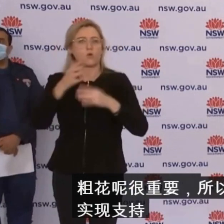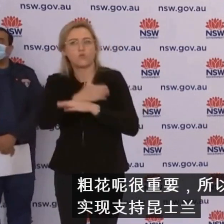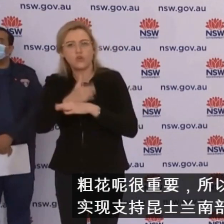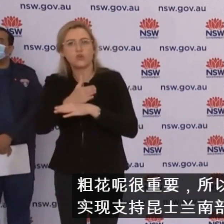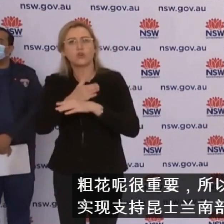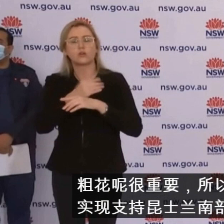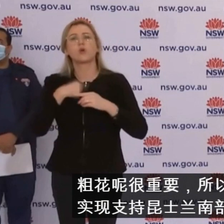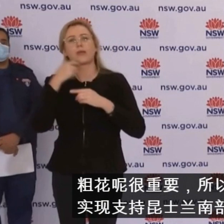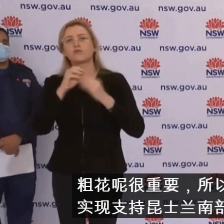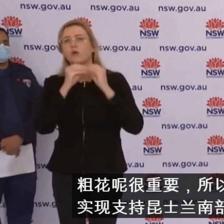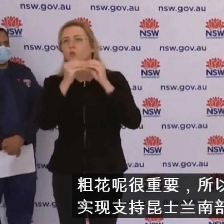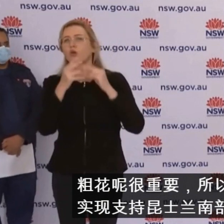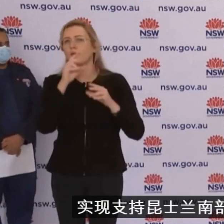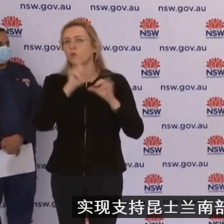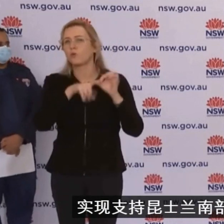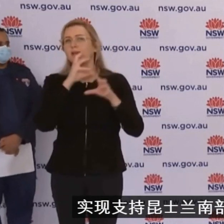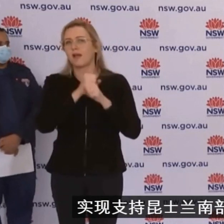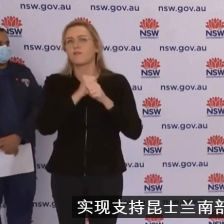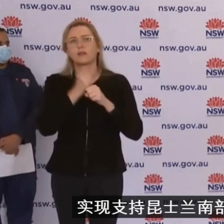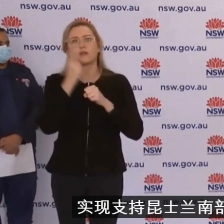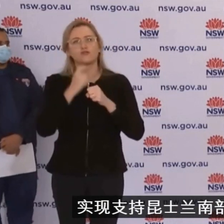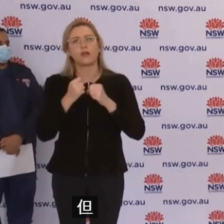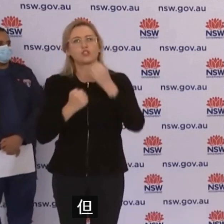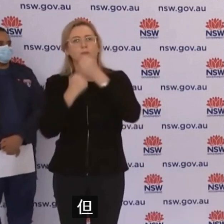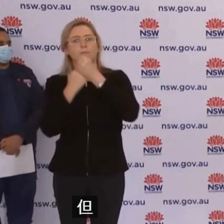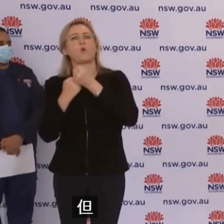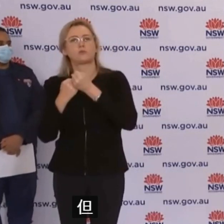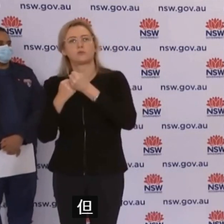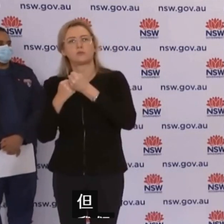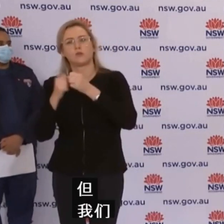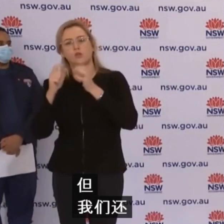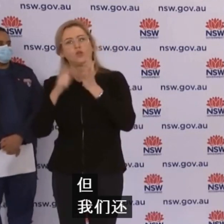an outcome to support the Tweed community, of course the southern part of Queensland,